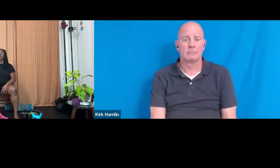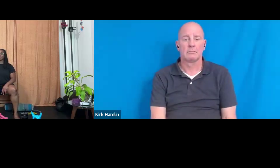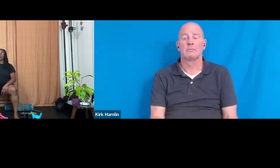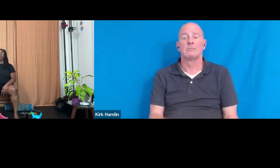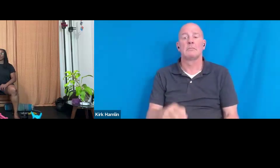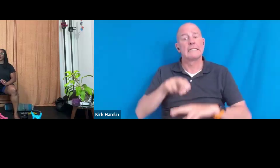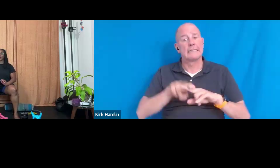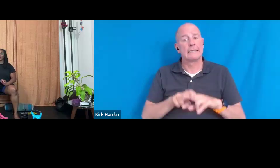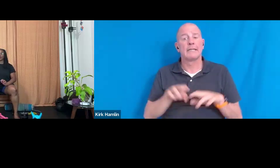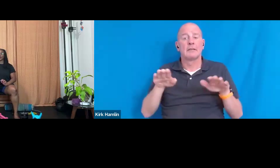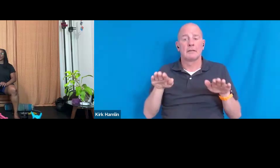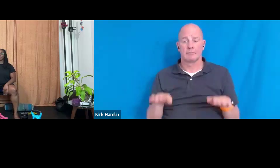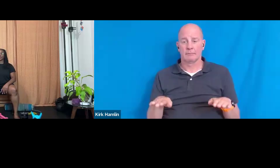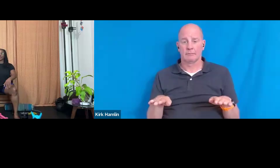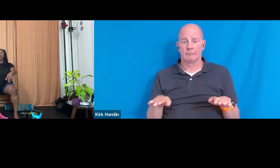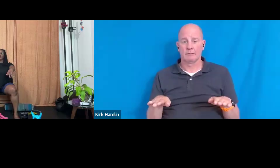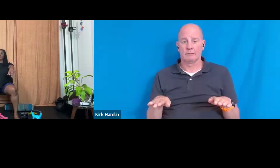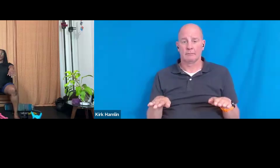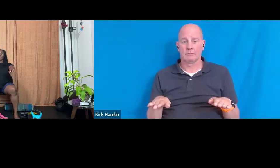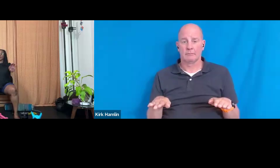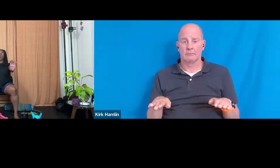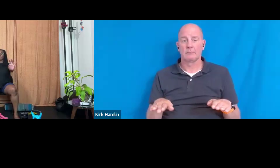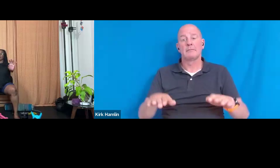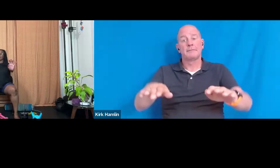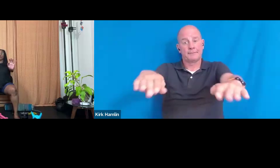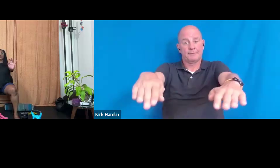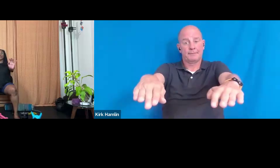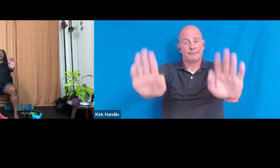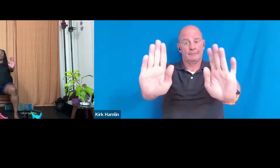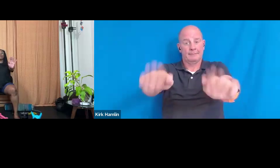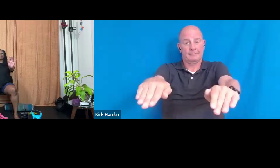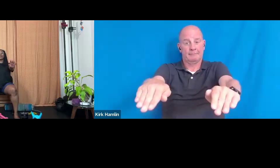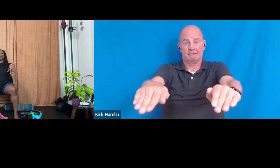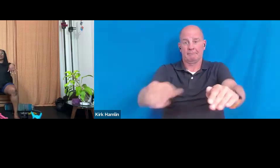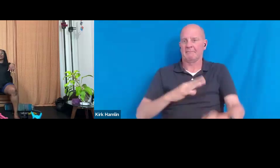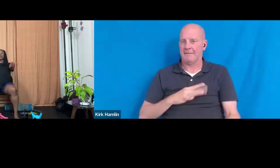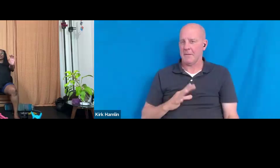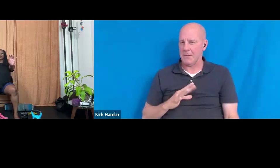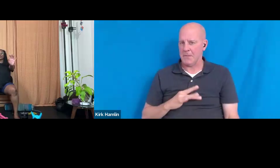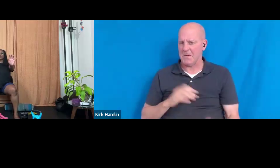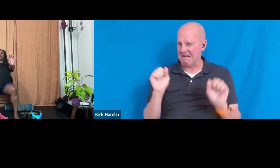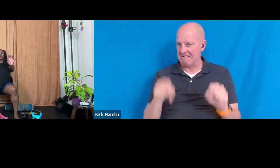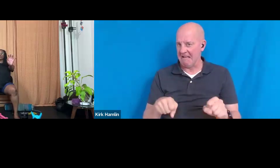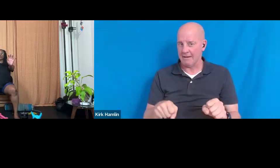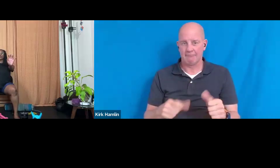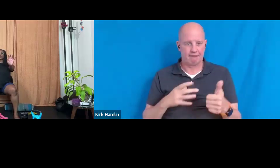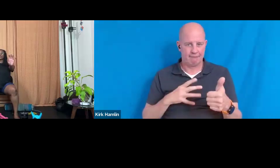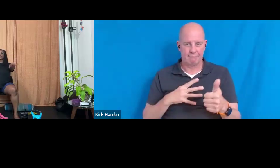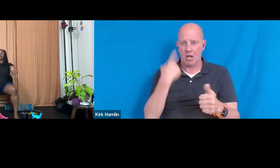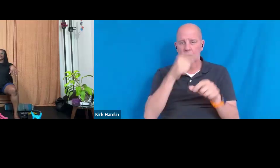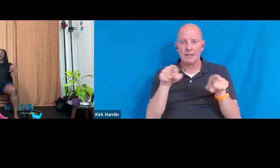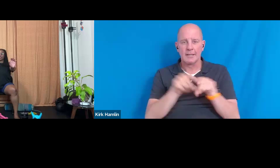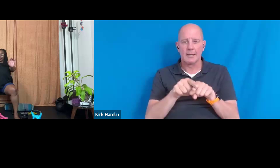you can rest on your thighs, or if you're feeling spicy, hold the arms up. Now we kind of look like zombies in